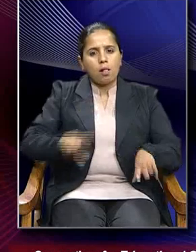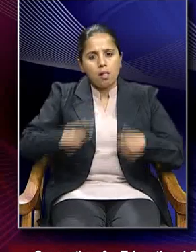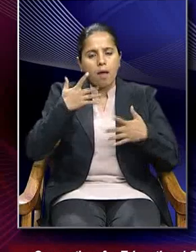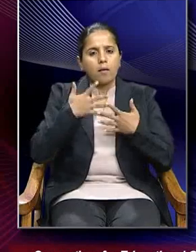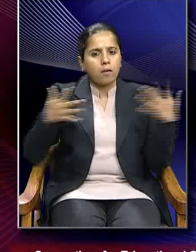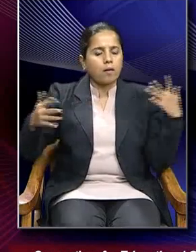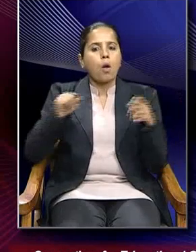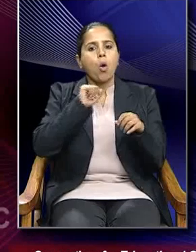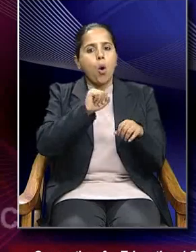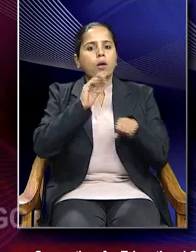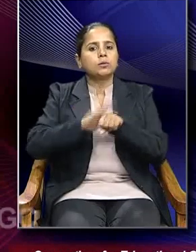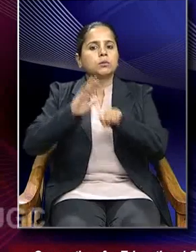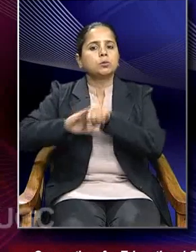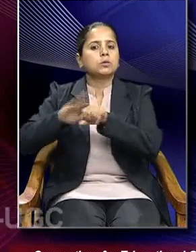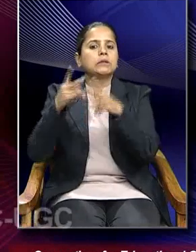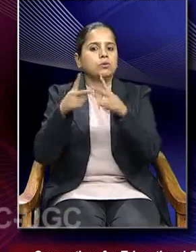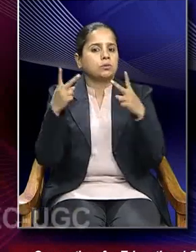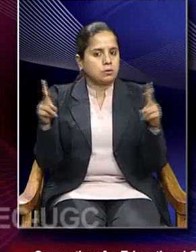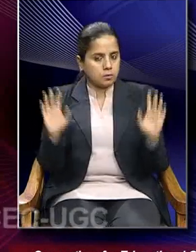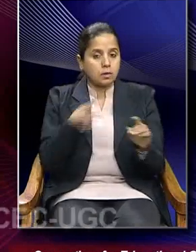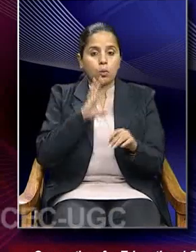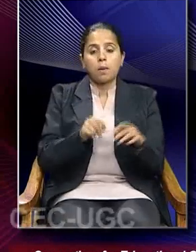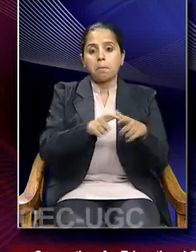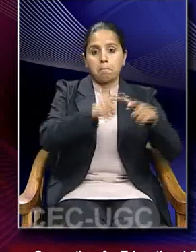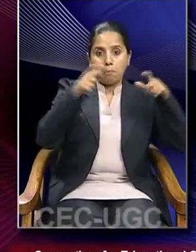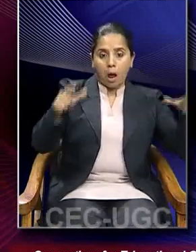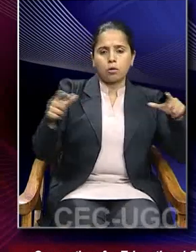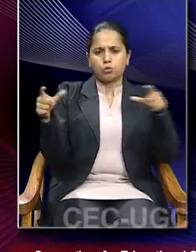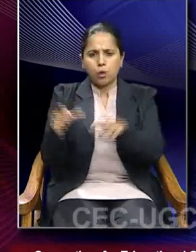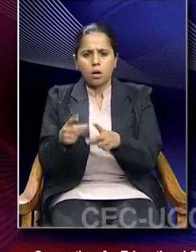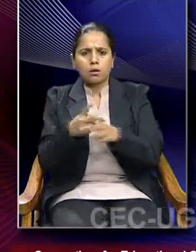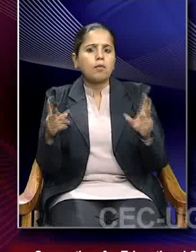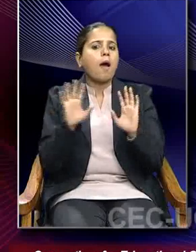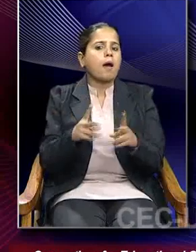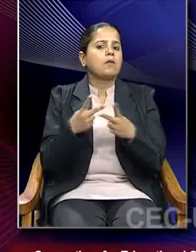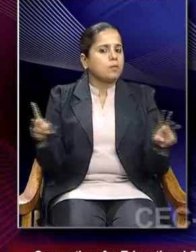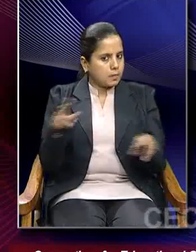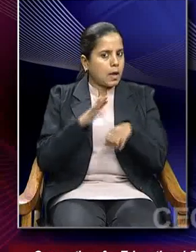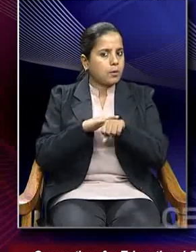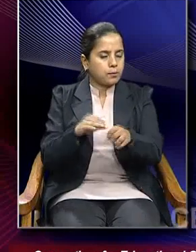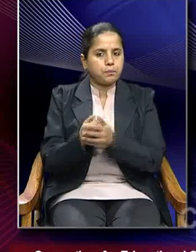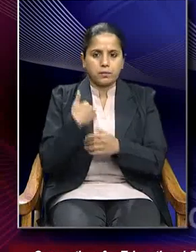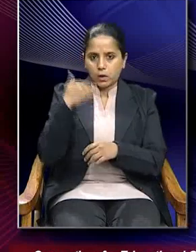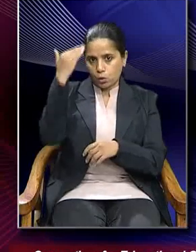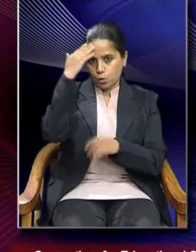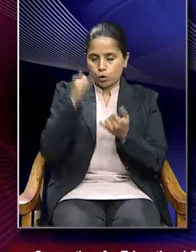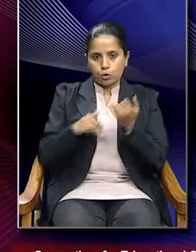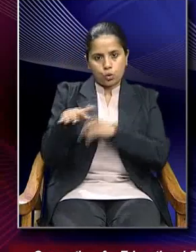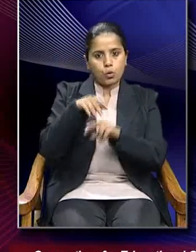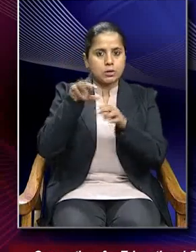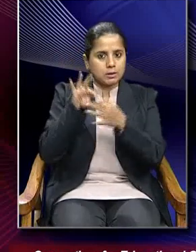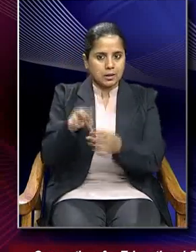as affects the larger macro level understanding. Now we know what is sociological